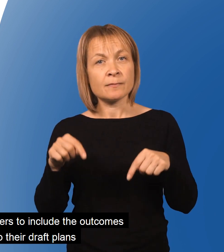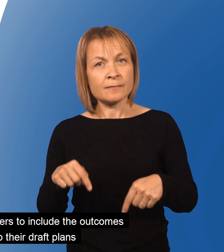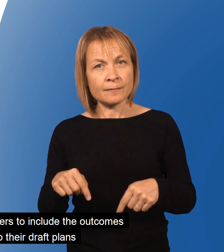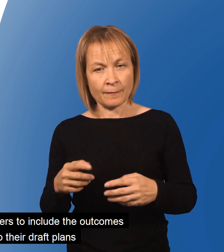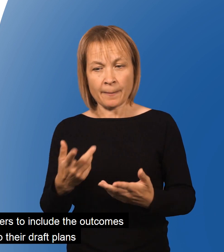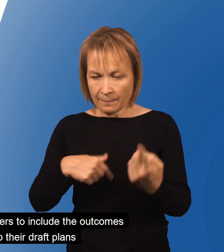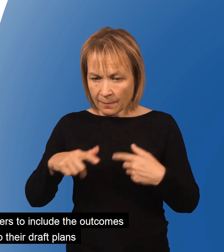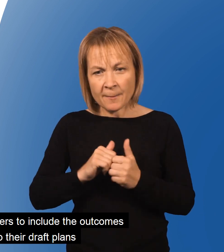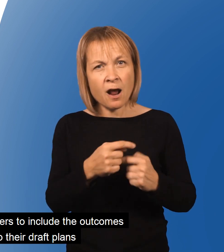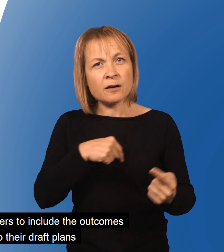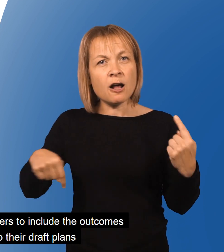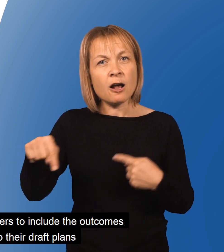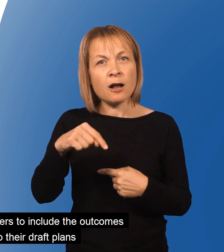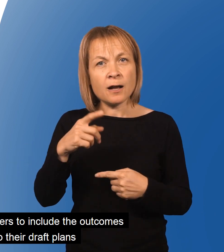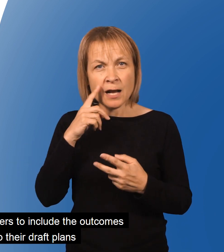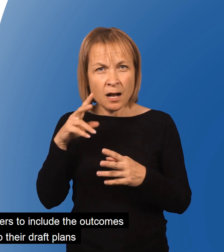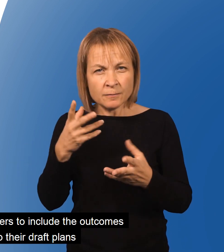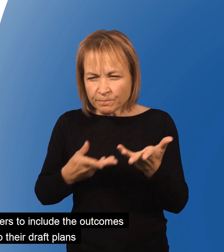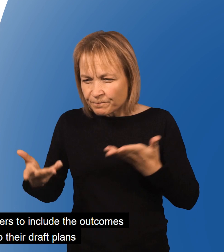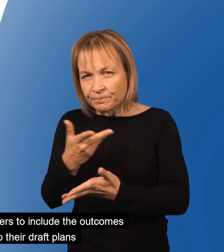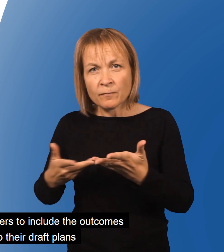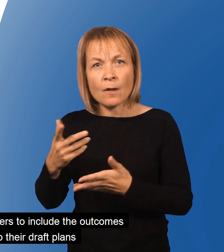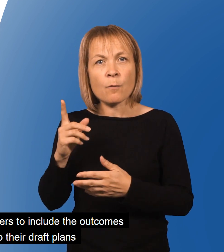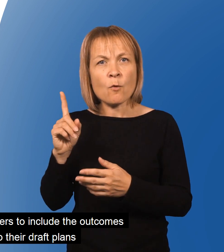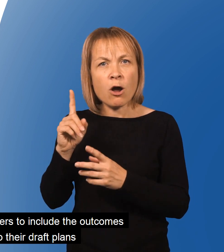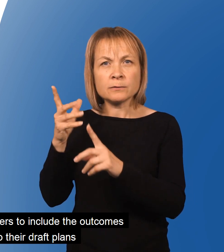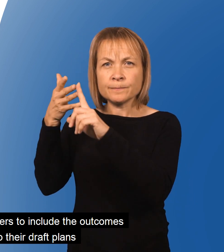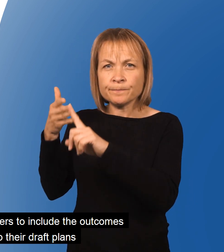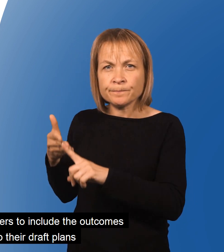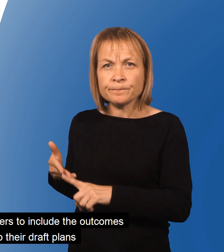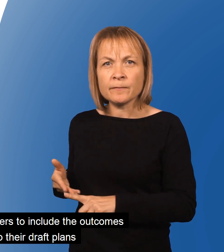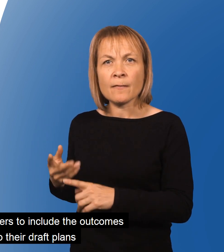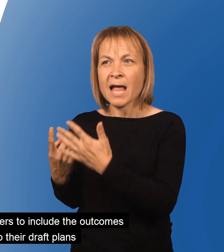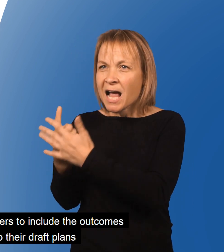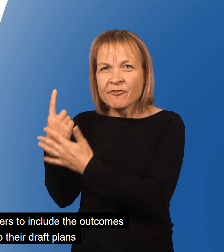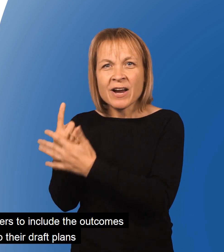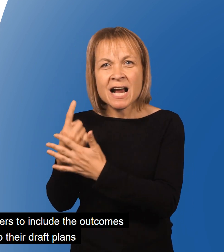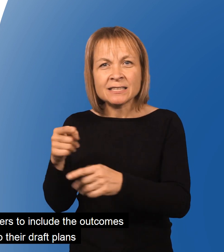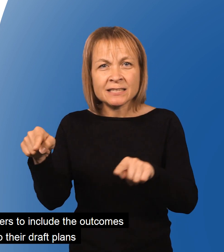This allowed for partners to include the outcomes from these events into their draft plans